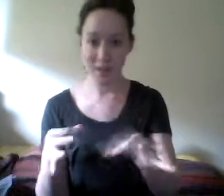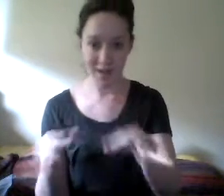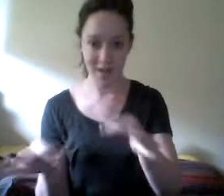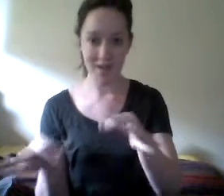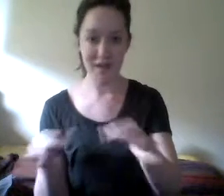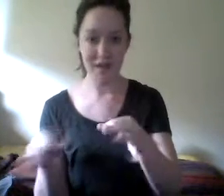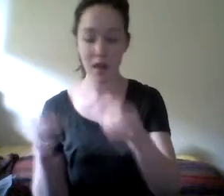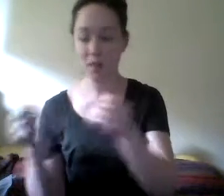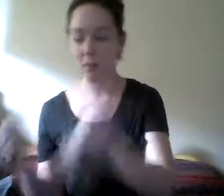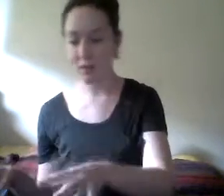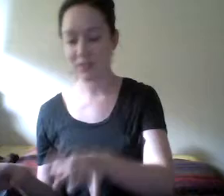losses or debts.